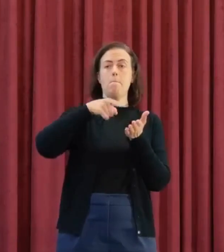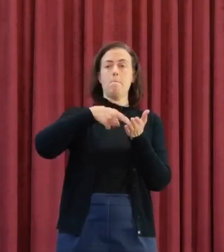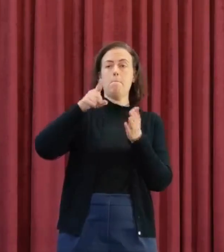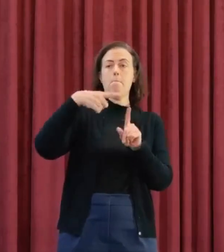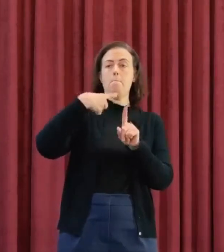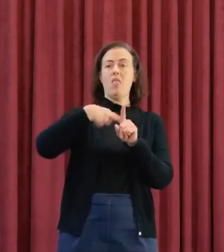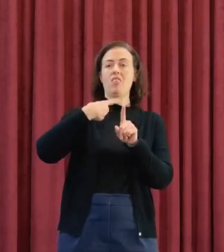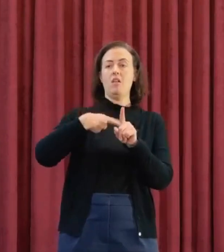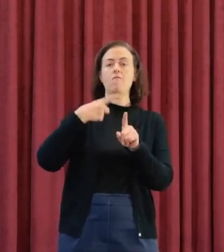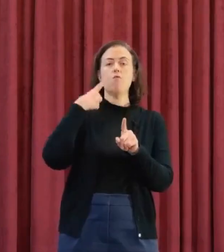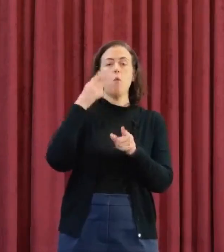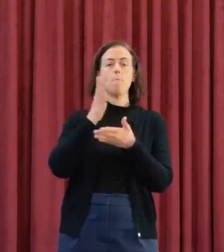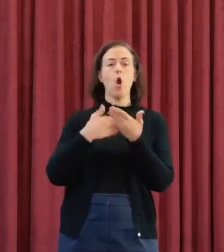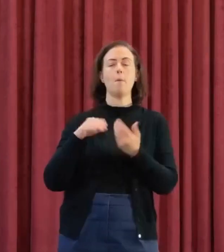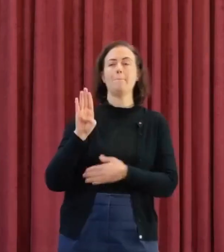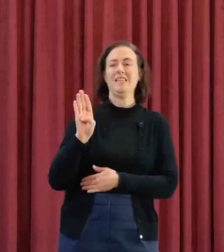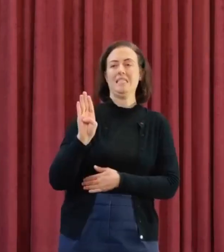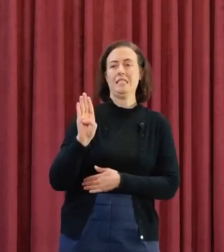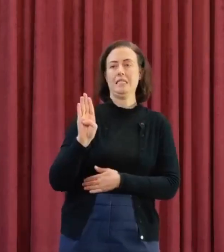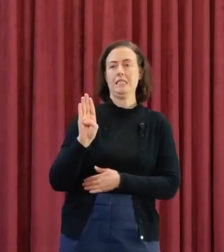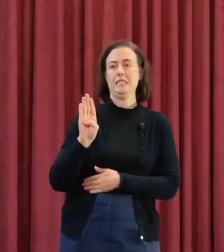boy.